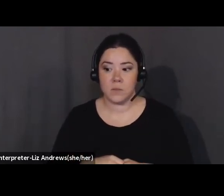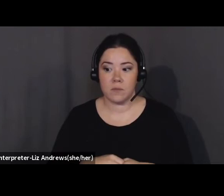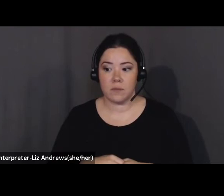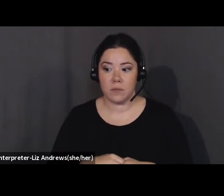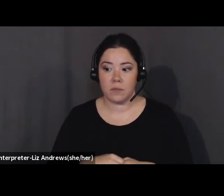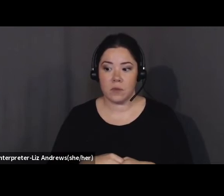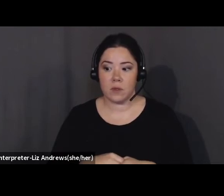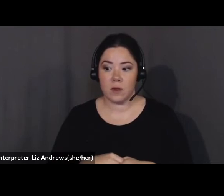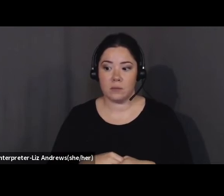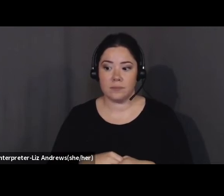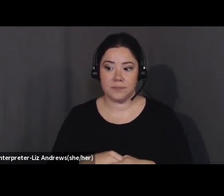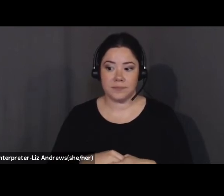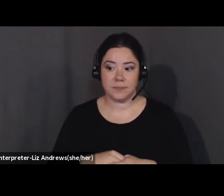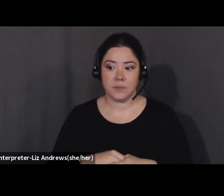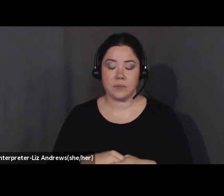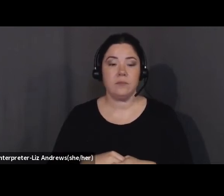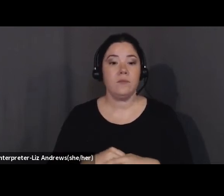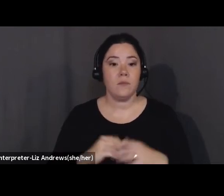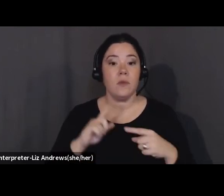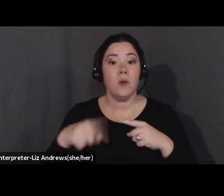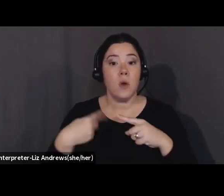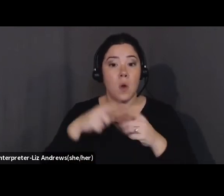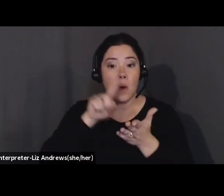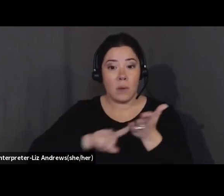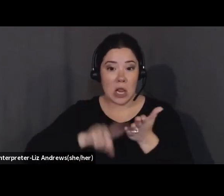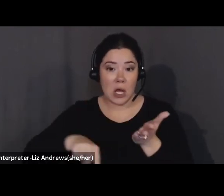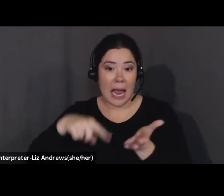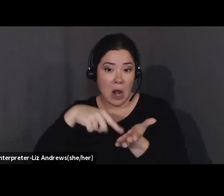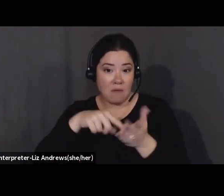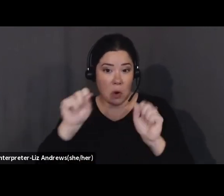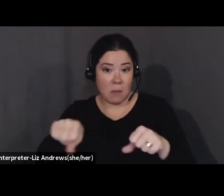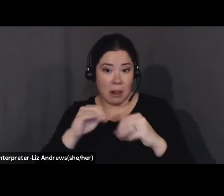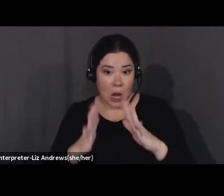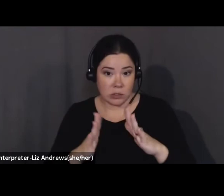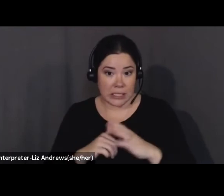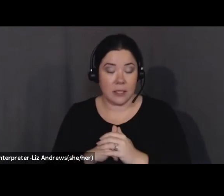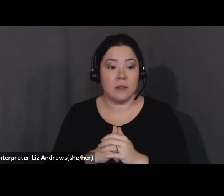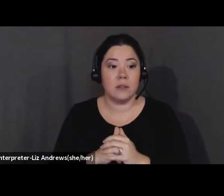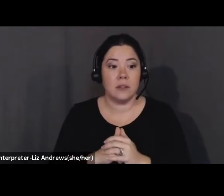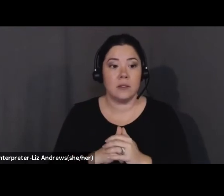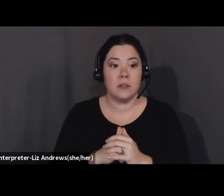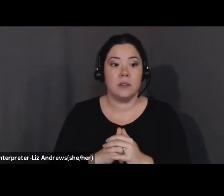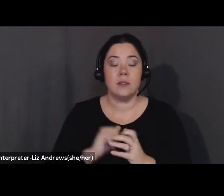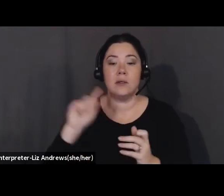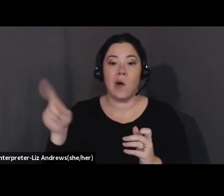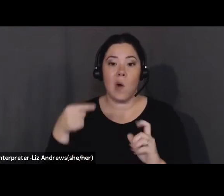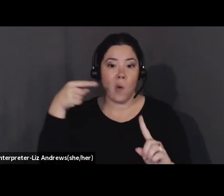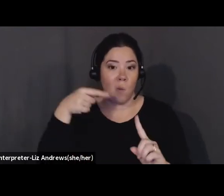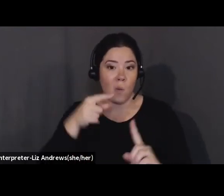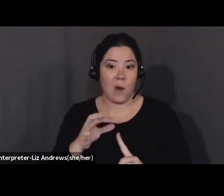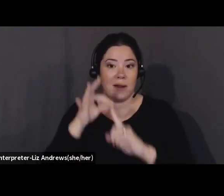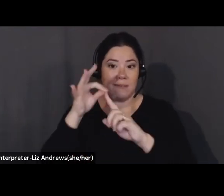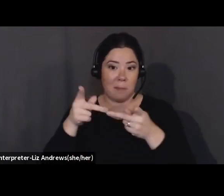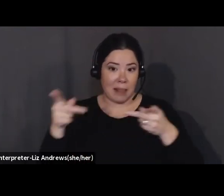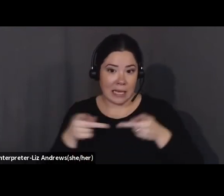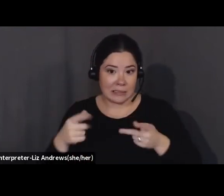So when we look at affordable housing, one of the touchstones, one of the places where I normally go